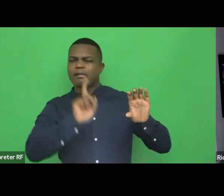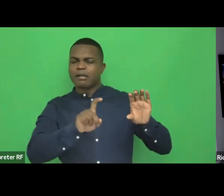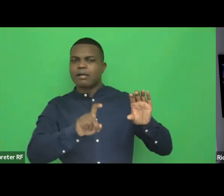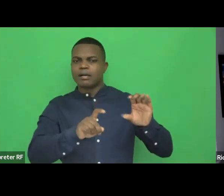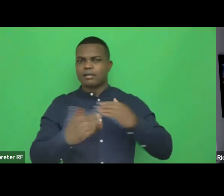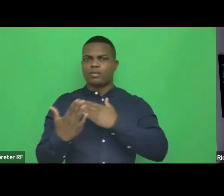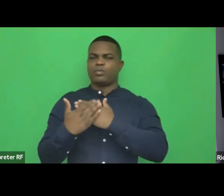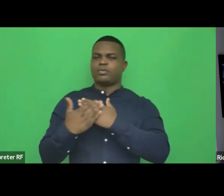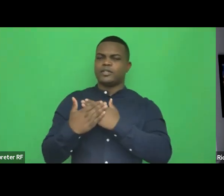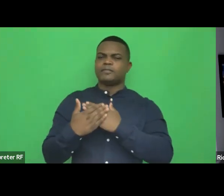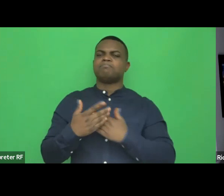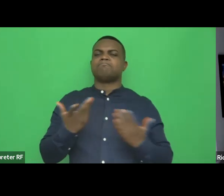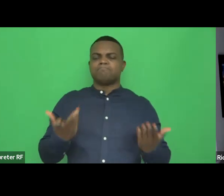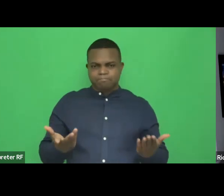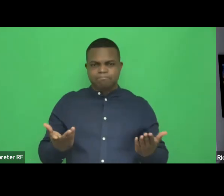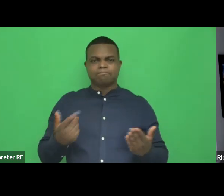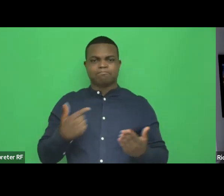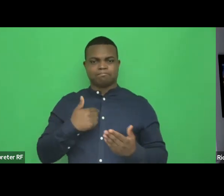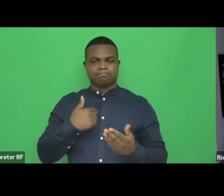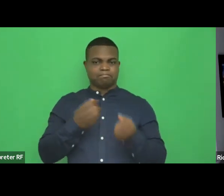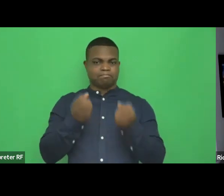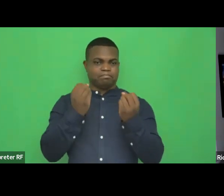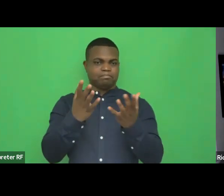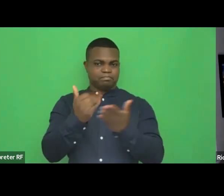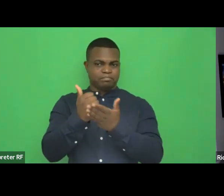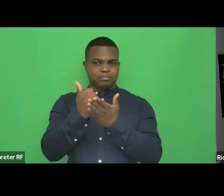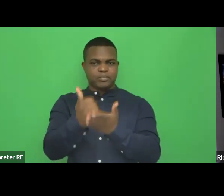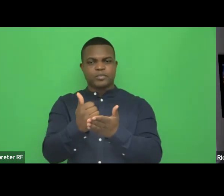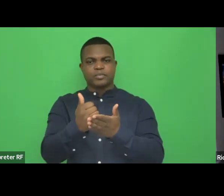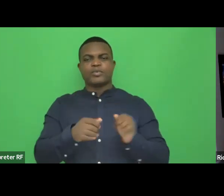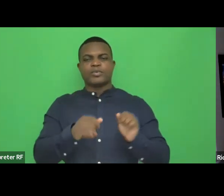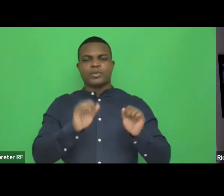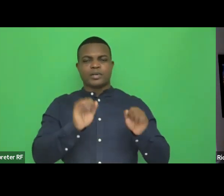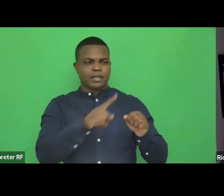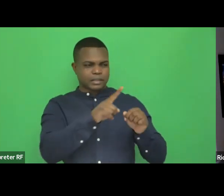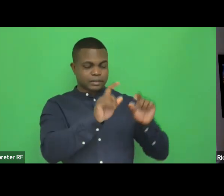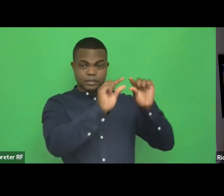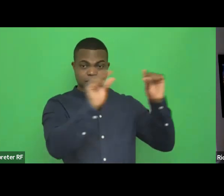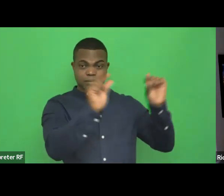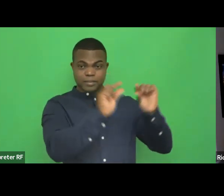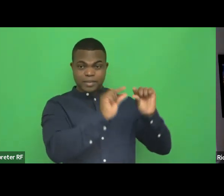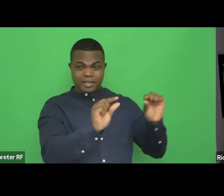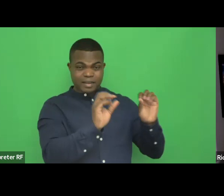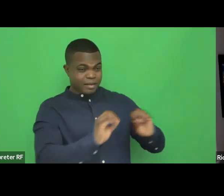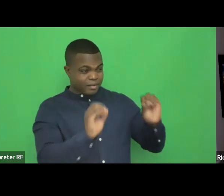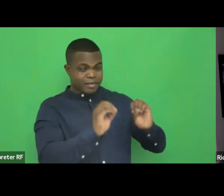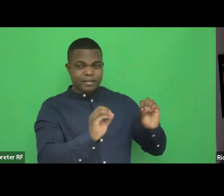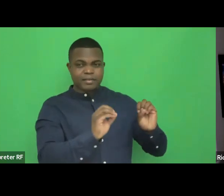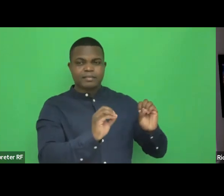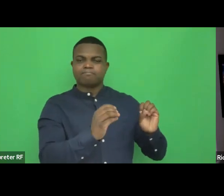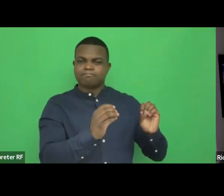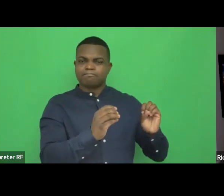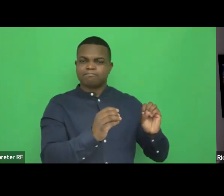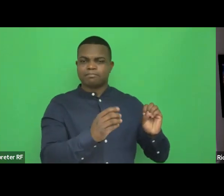and open. Now, we had a couple of questions. One question was, what is the minimum that needs to be in an